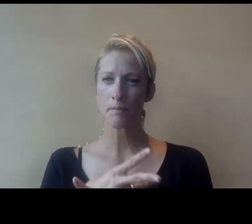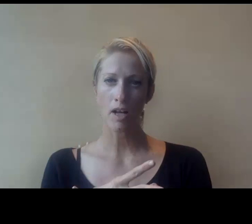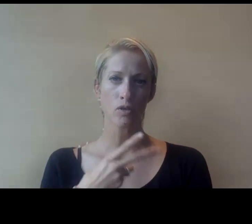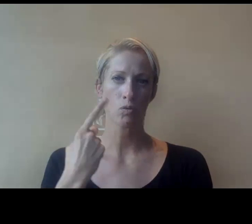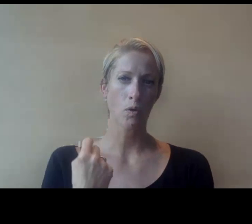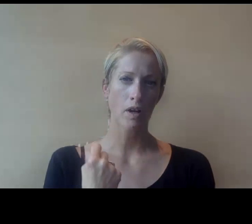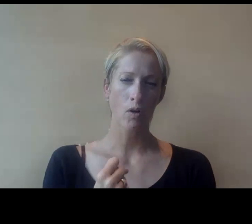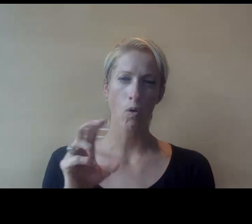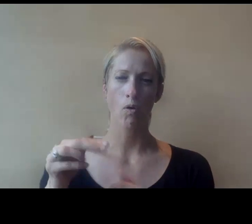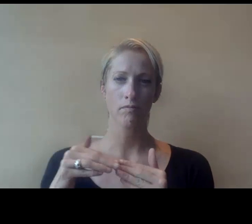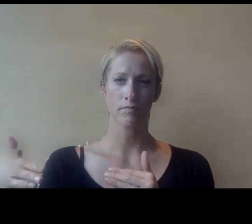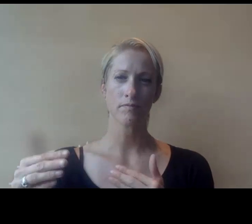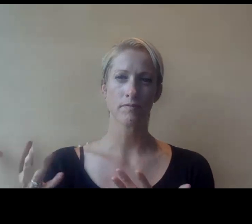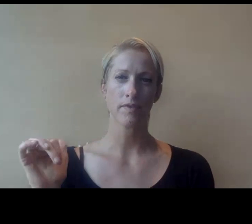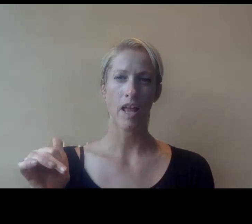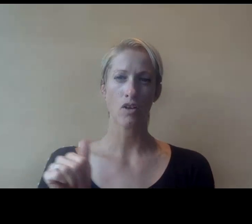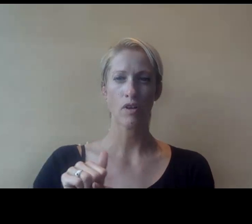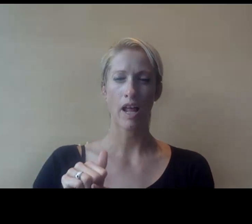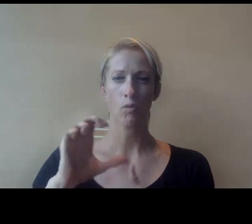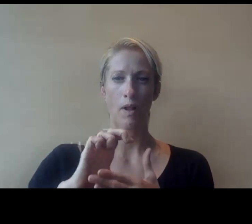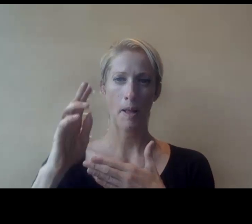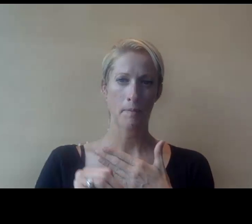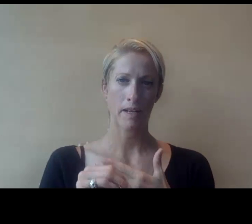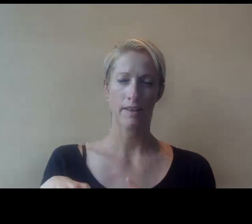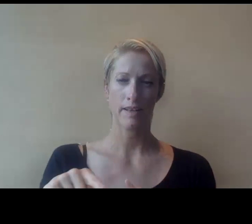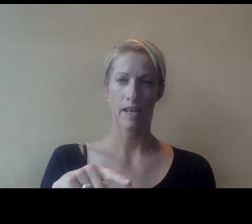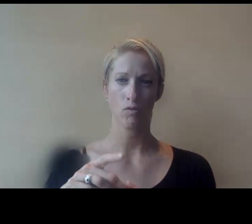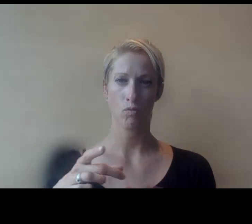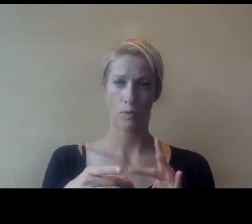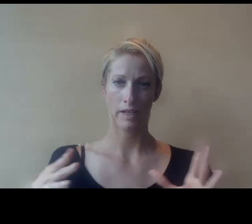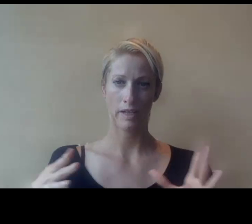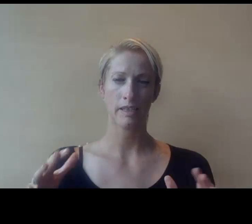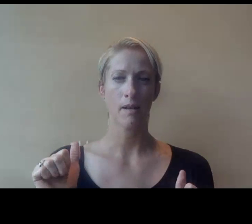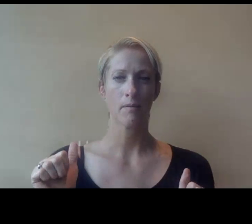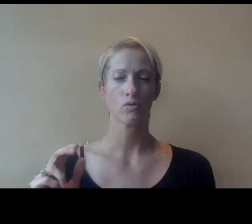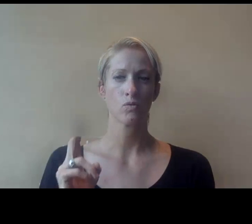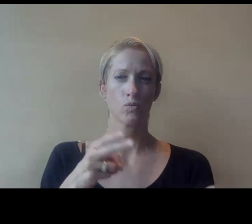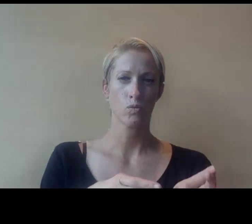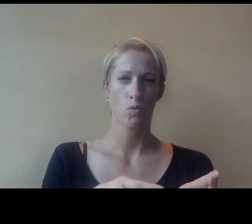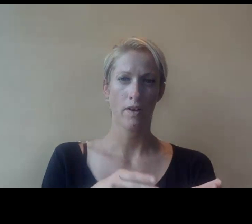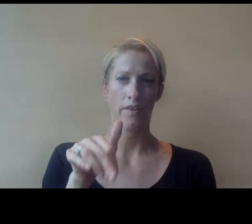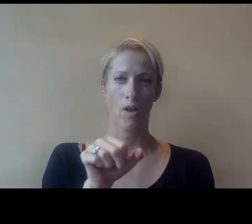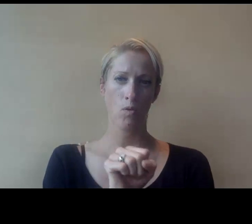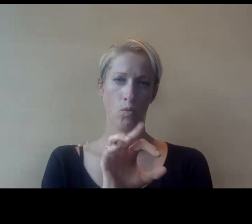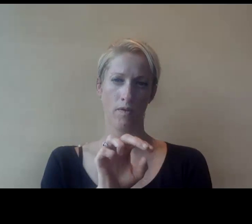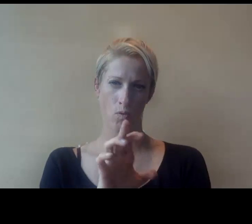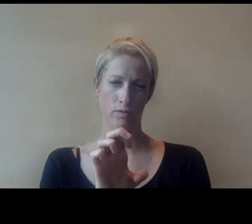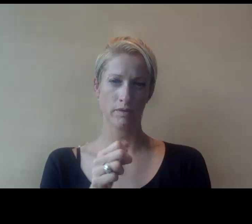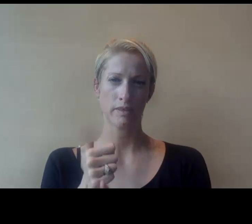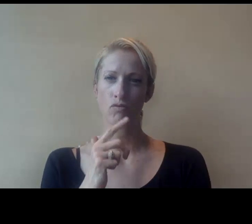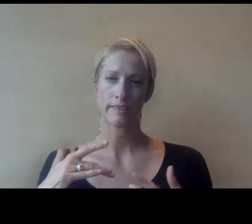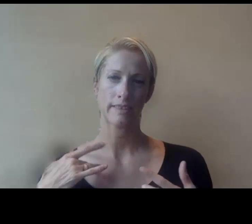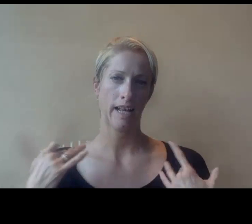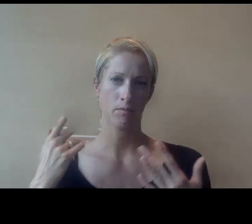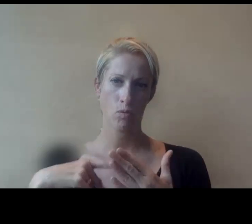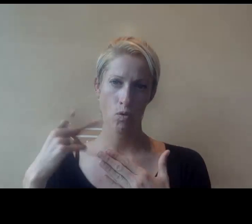we're offering them that training and curriculum. So as they're released, they're able to join the workforce. And it's been an exciting program. We've